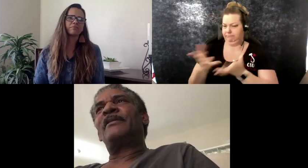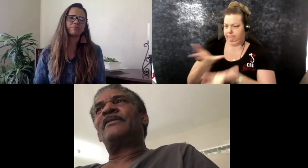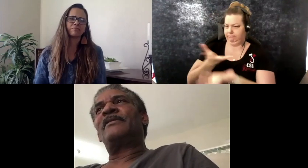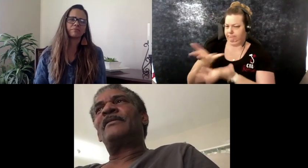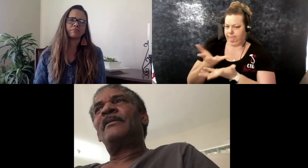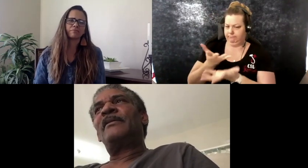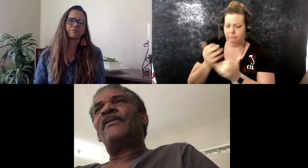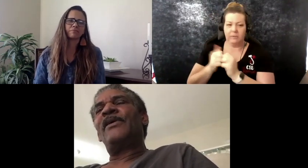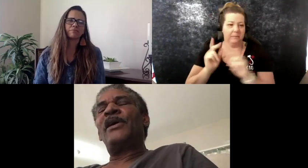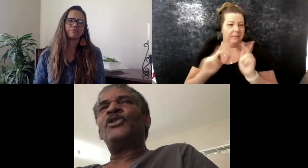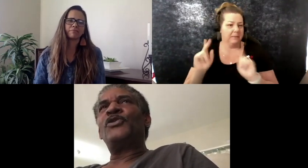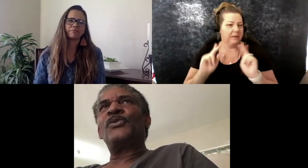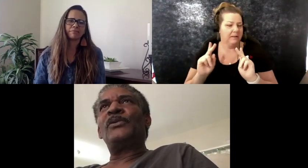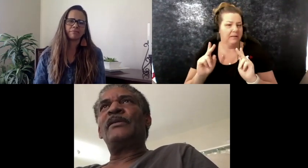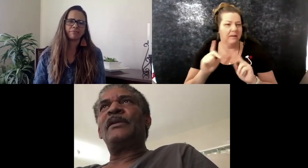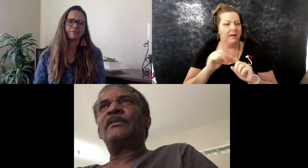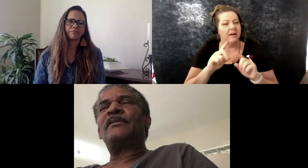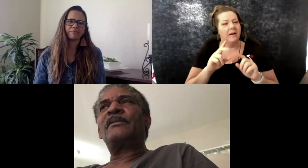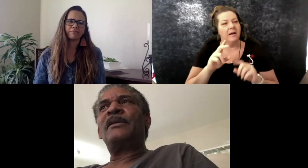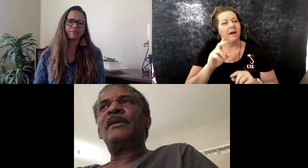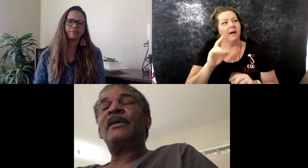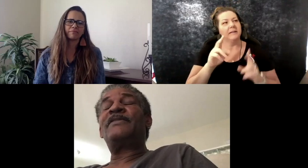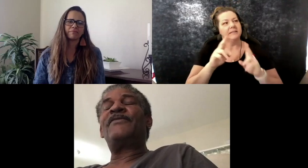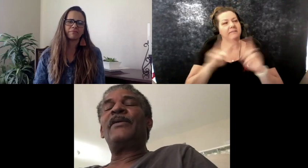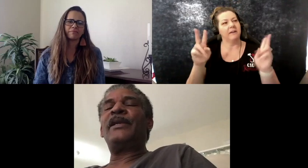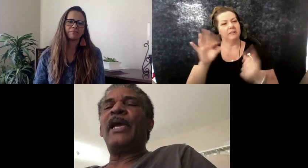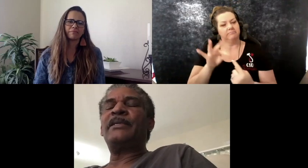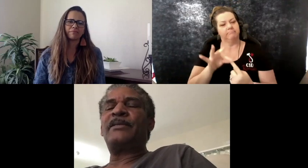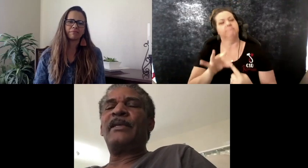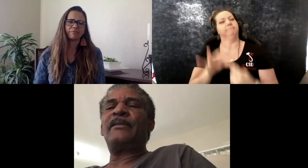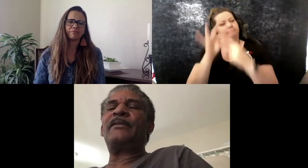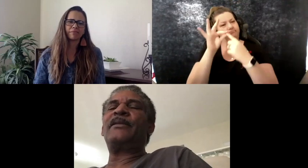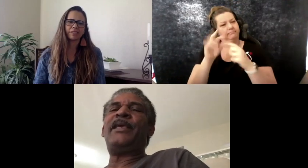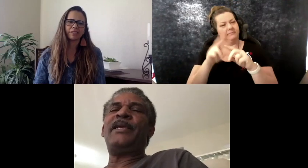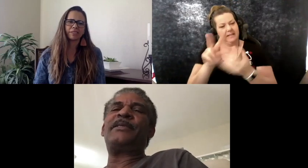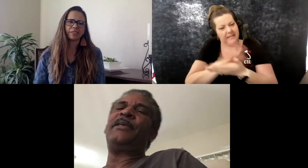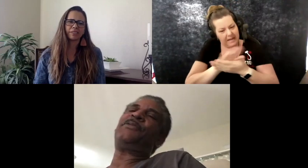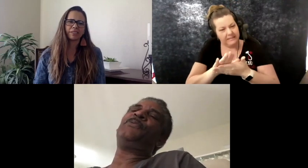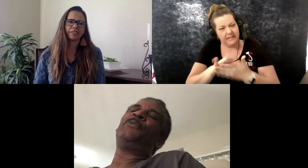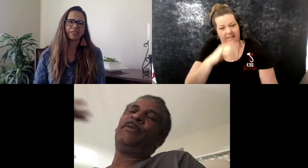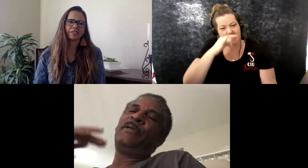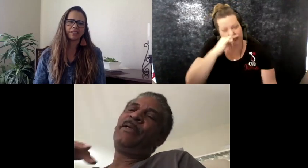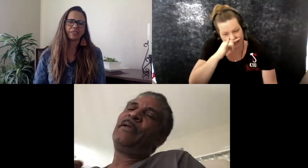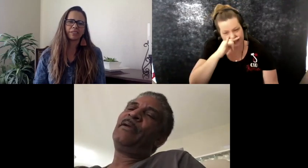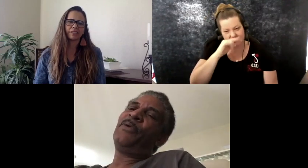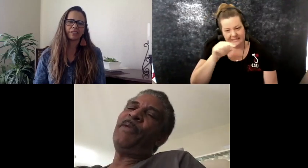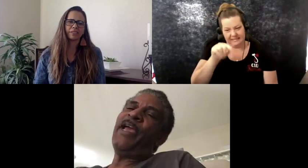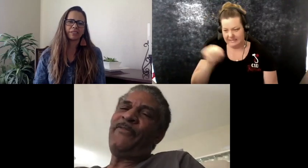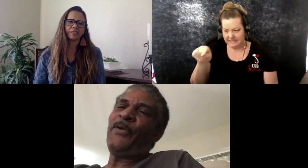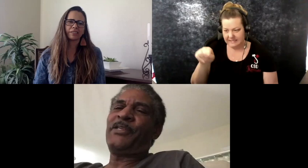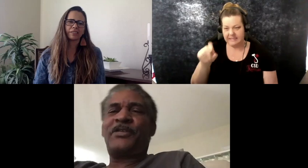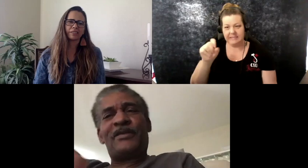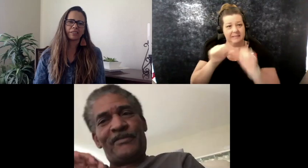it's very unusual, and it's very nice that the kids get to